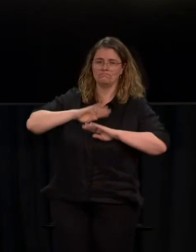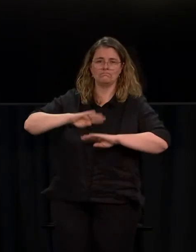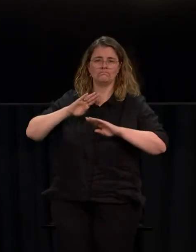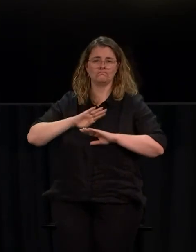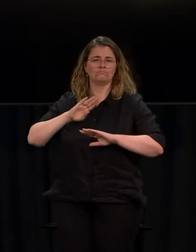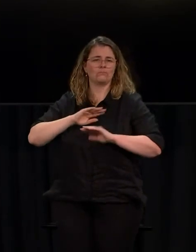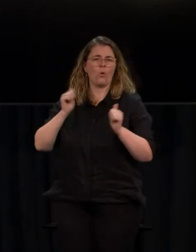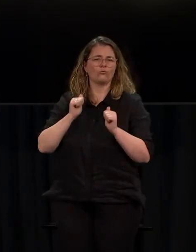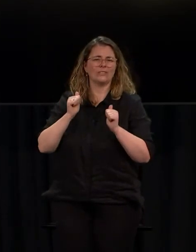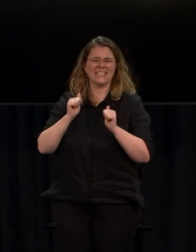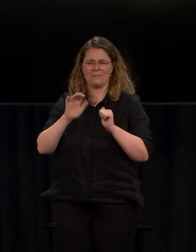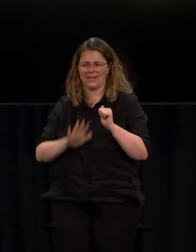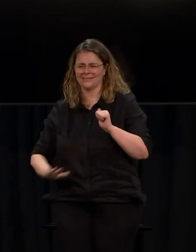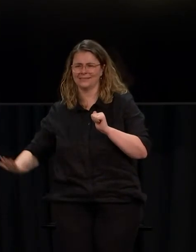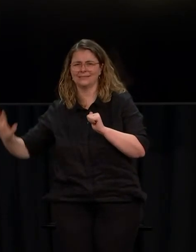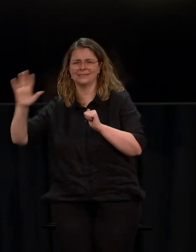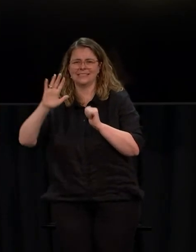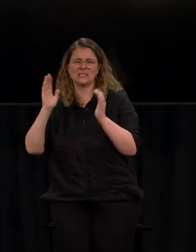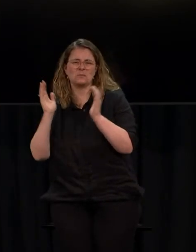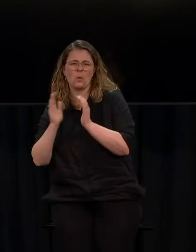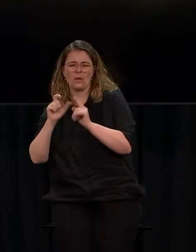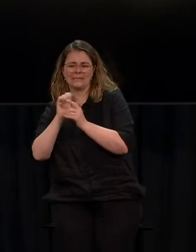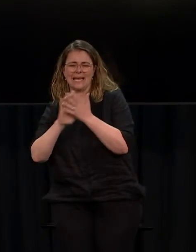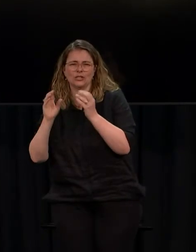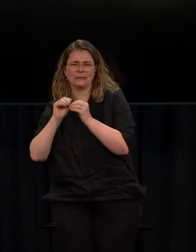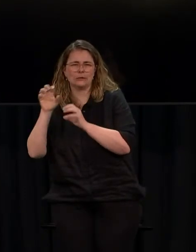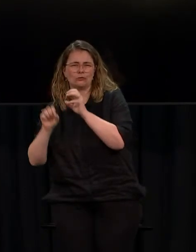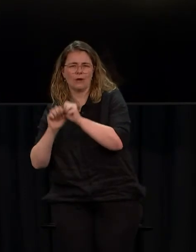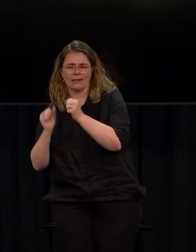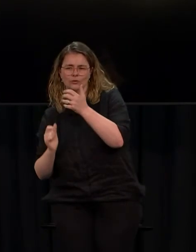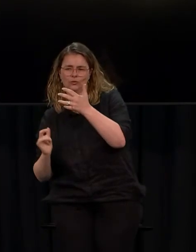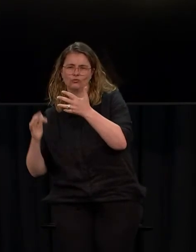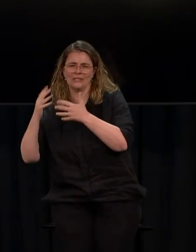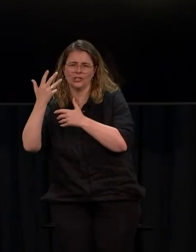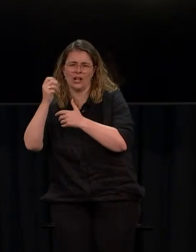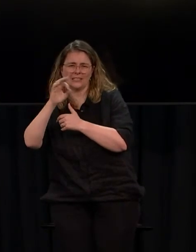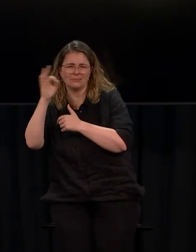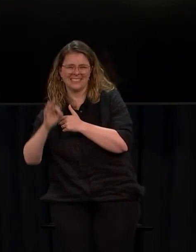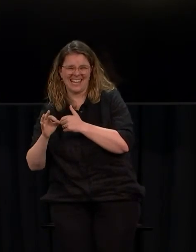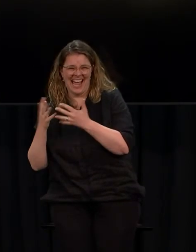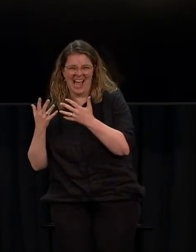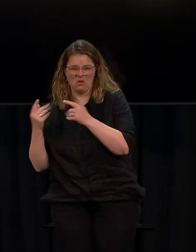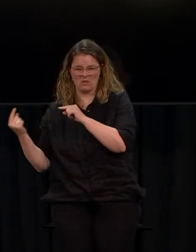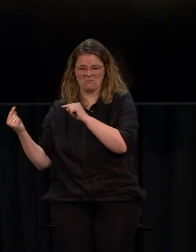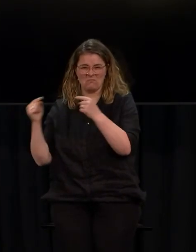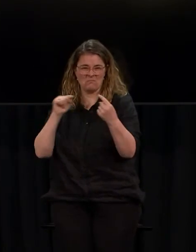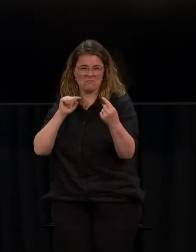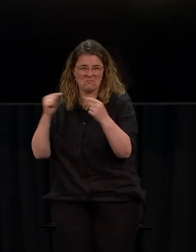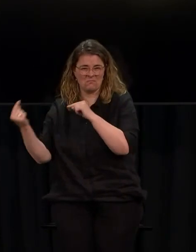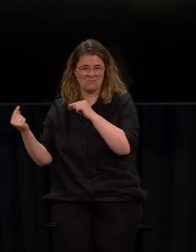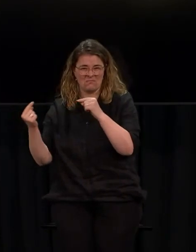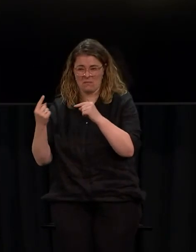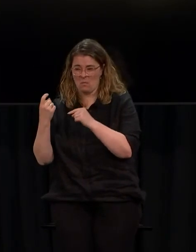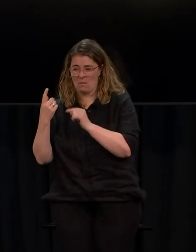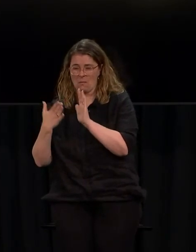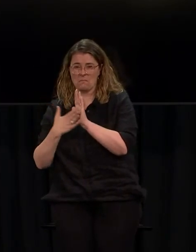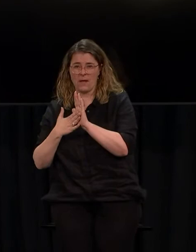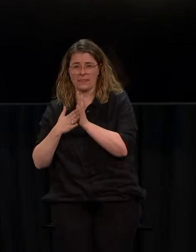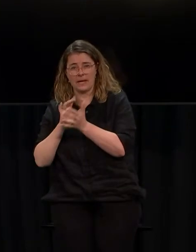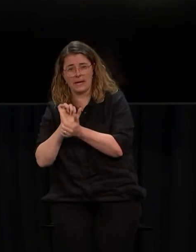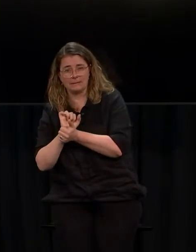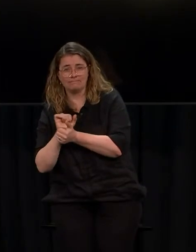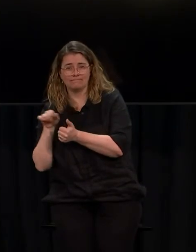double vaccinated, versus the smaller DHBs where there is a much lower rate, where you could be a month and a half away if you ever